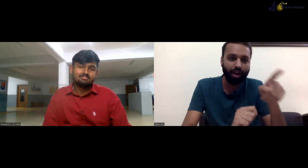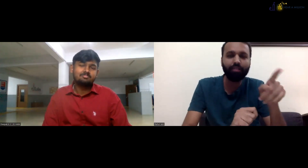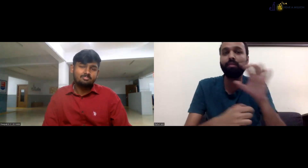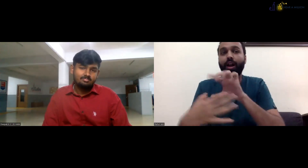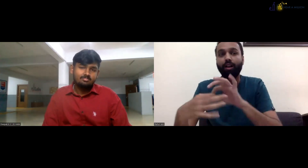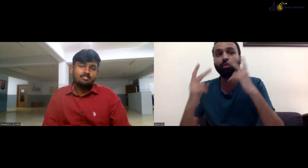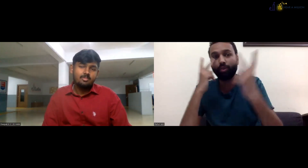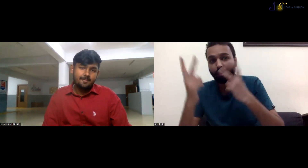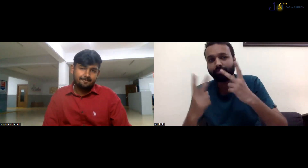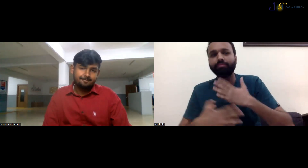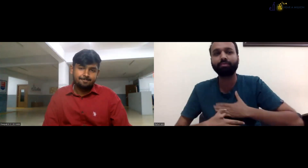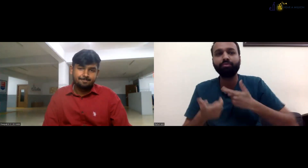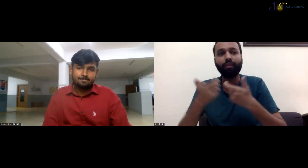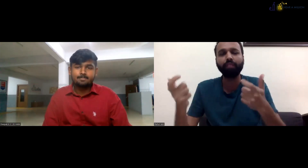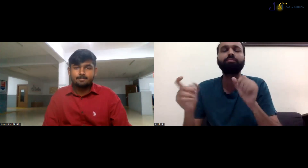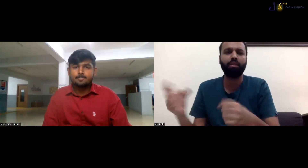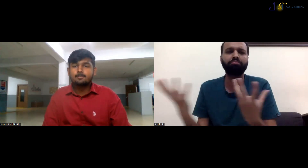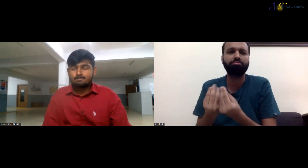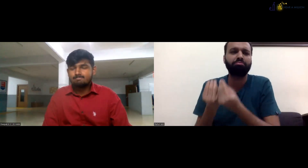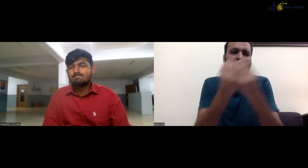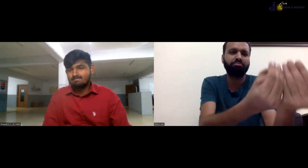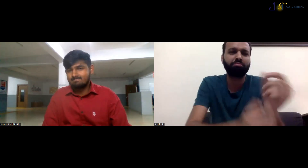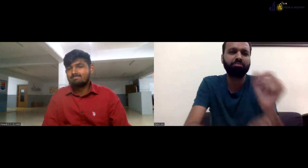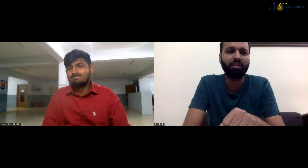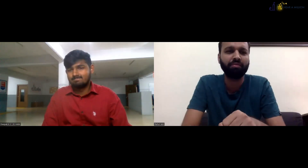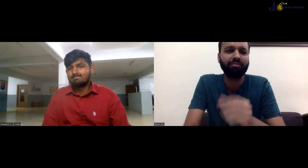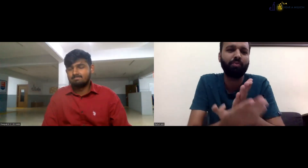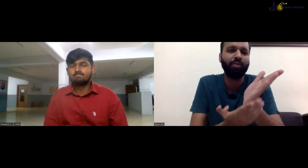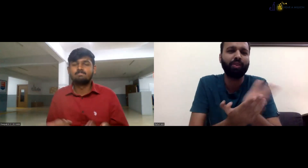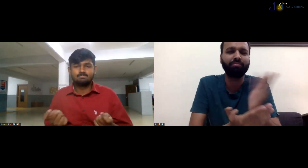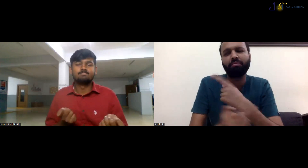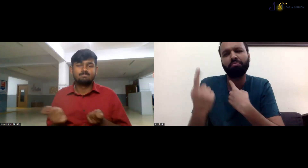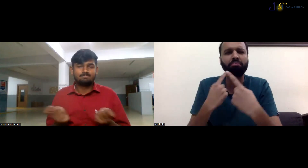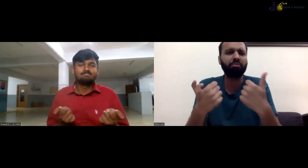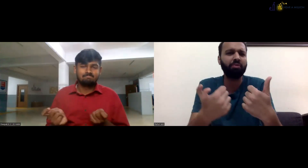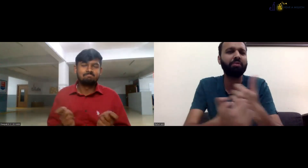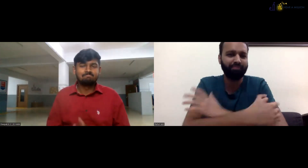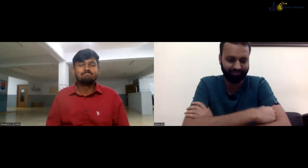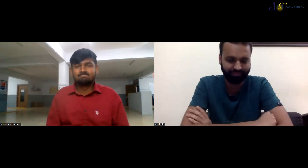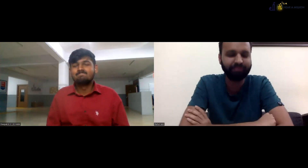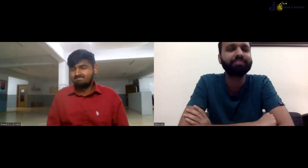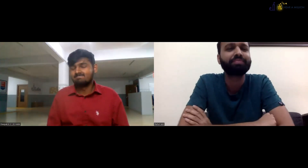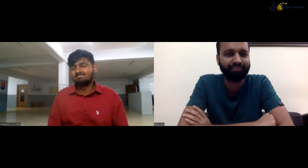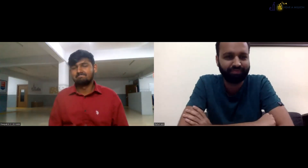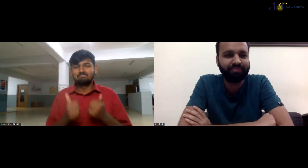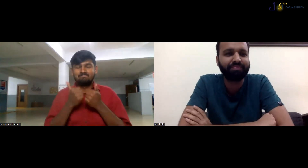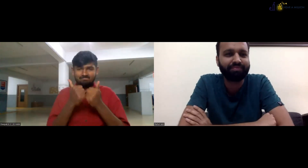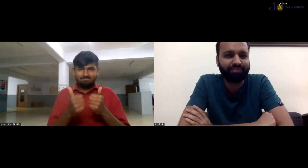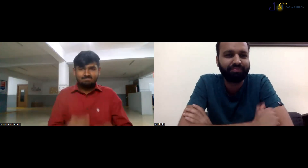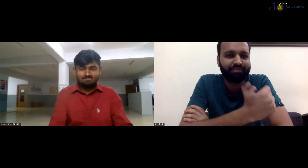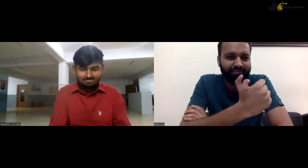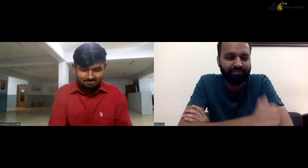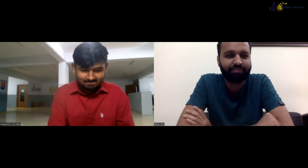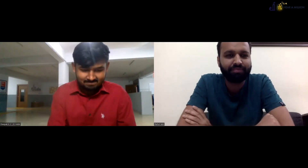exactly her interest areas. But when there were social events, so I was going out to tour or